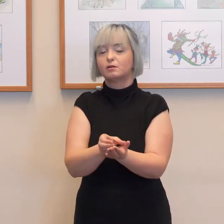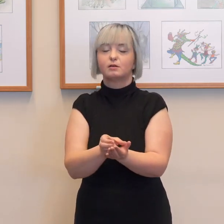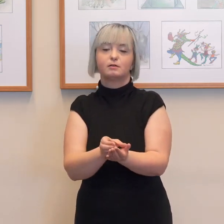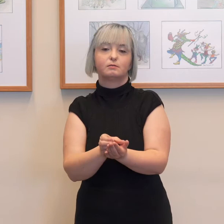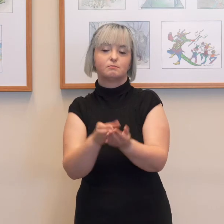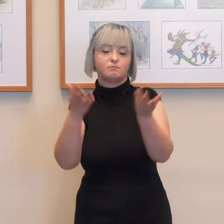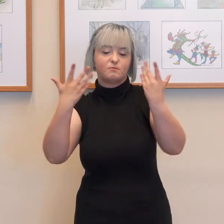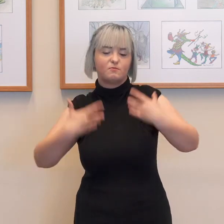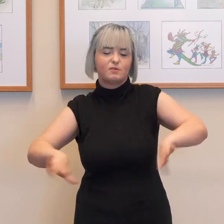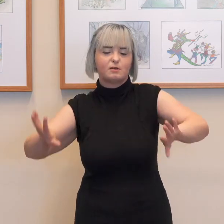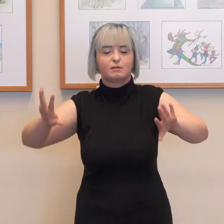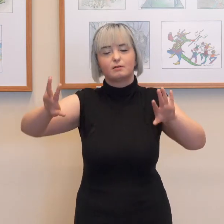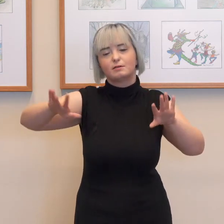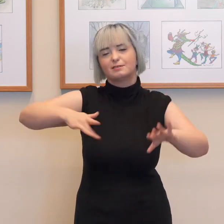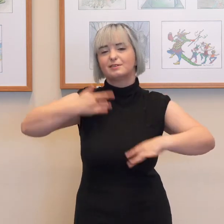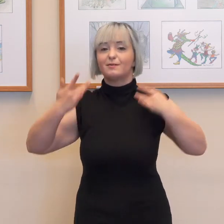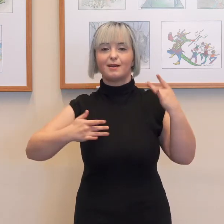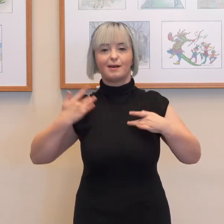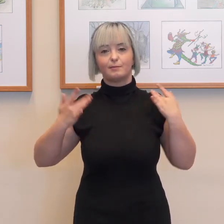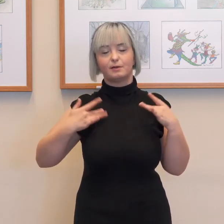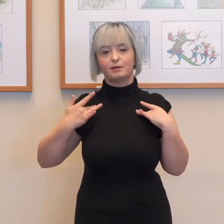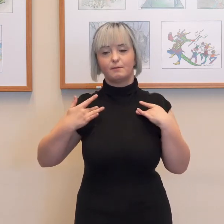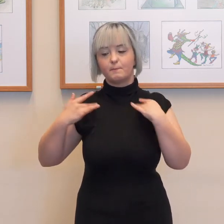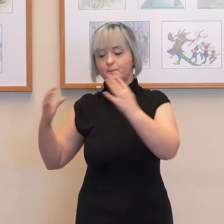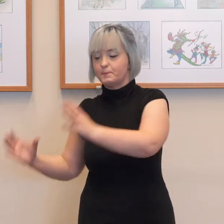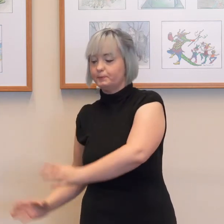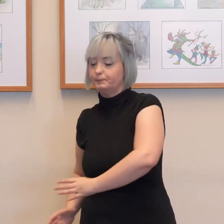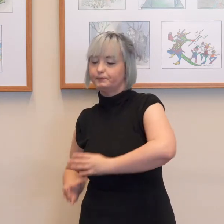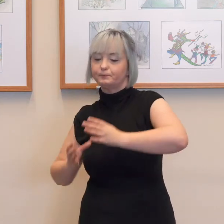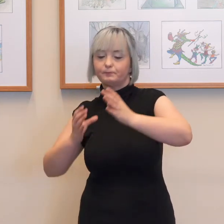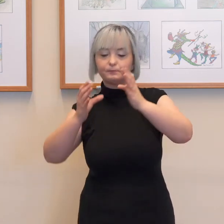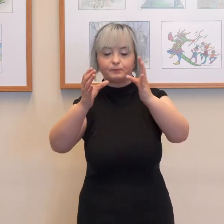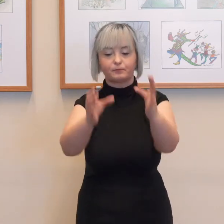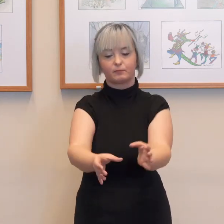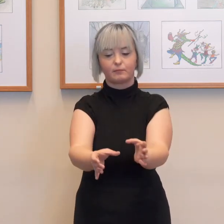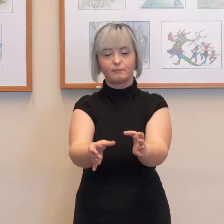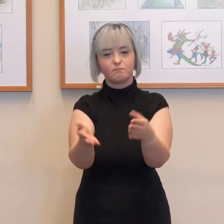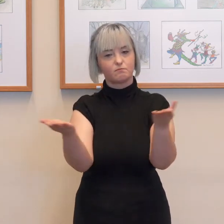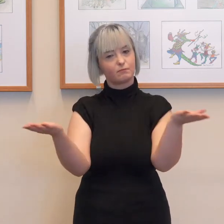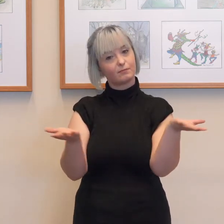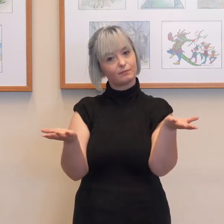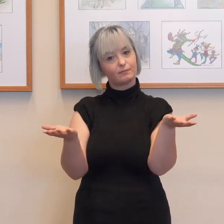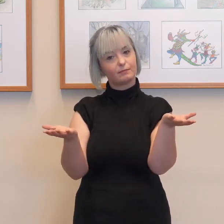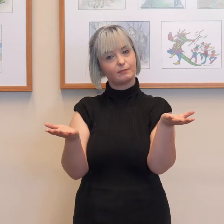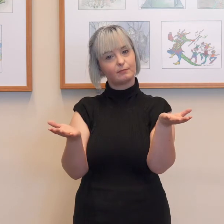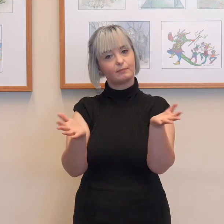cookies. And once he was finished and feeling happy, he pulled out a harp.